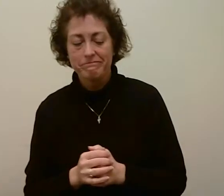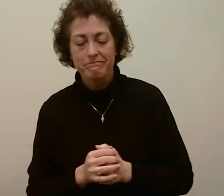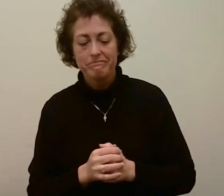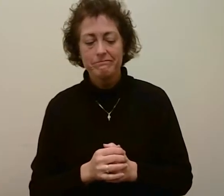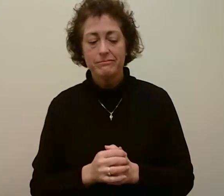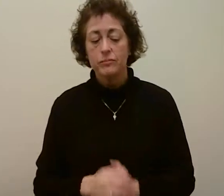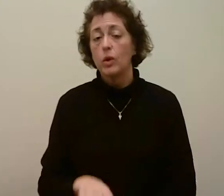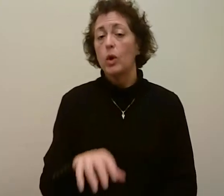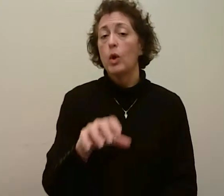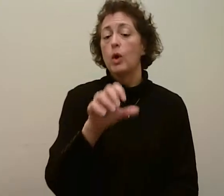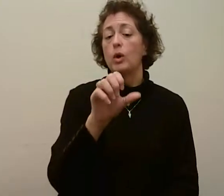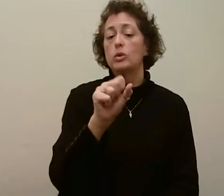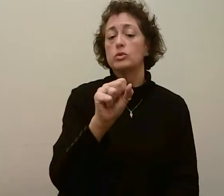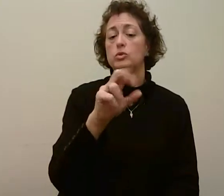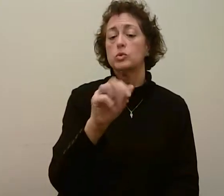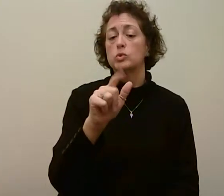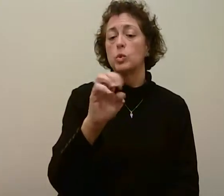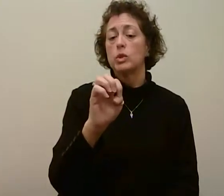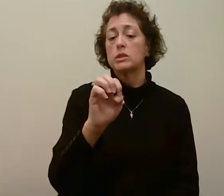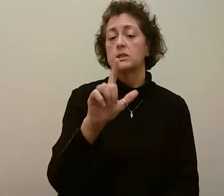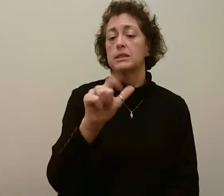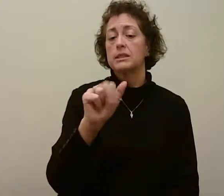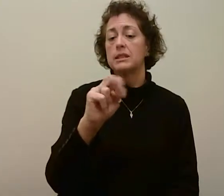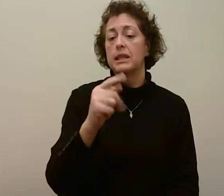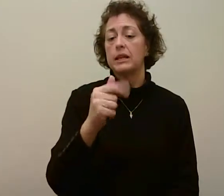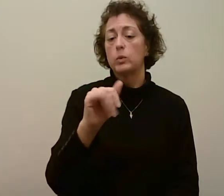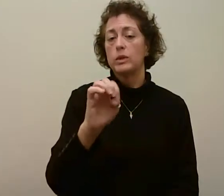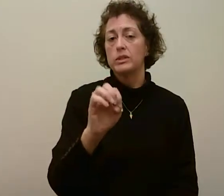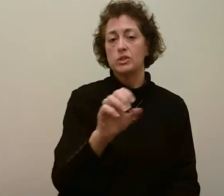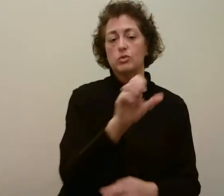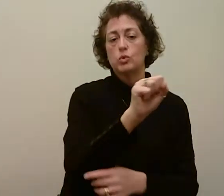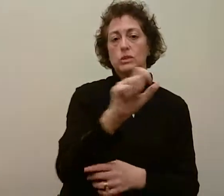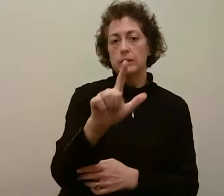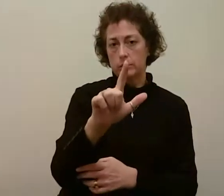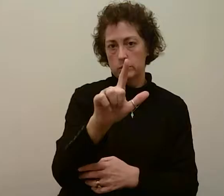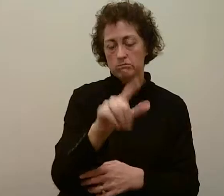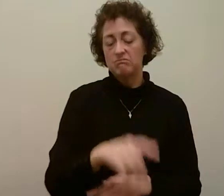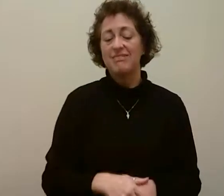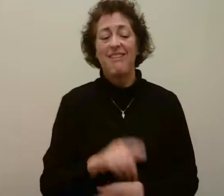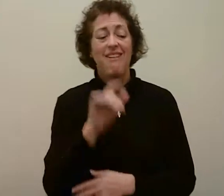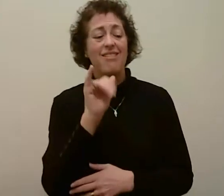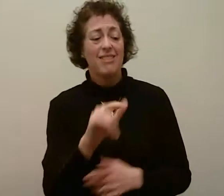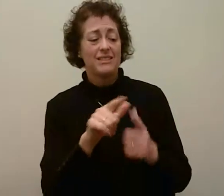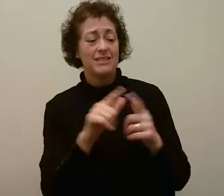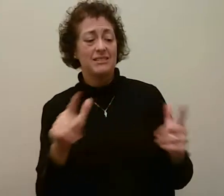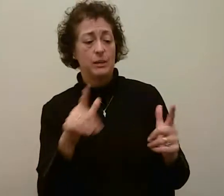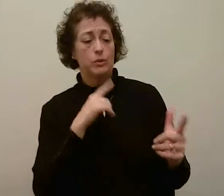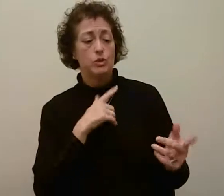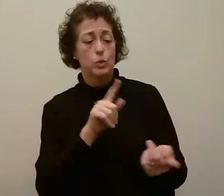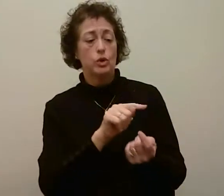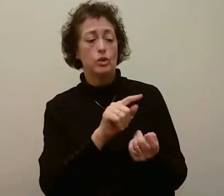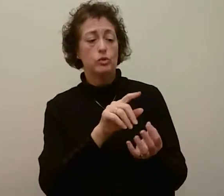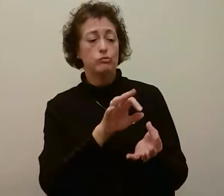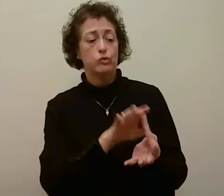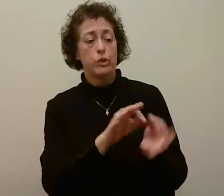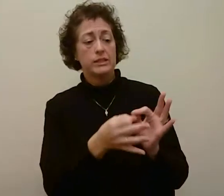Source language. That's the language that you are translating or interpreting from. So that is the language in